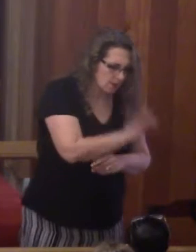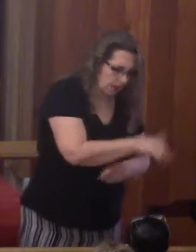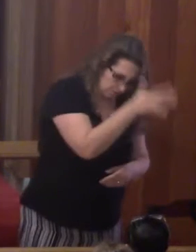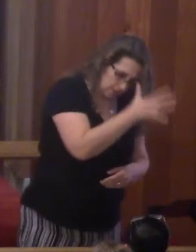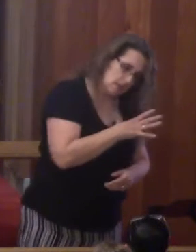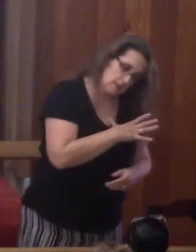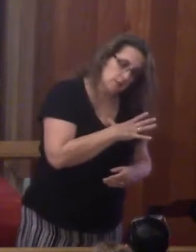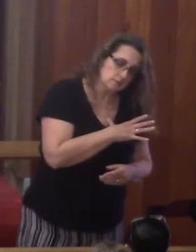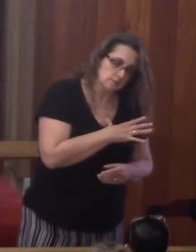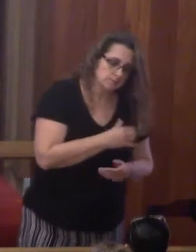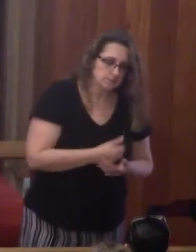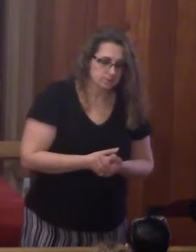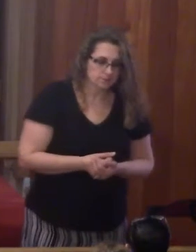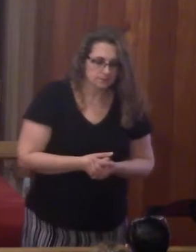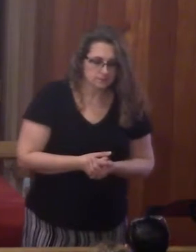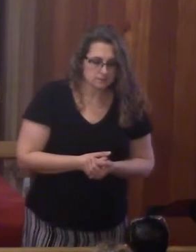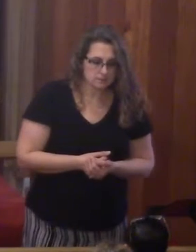feet.